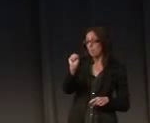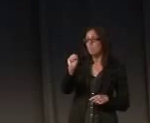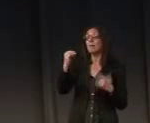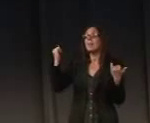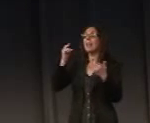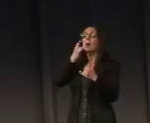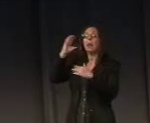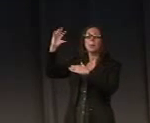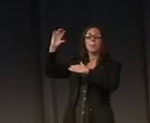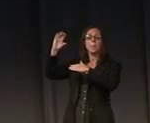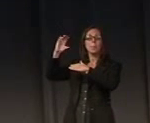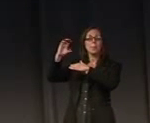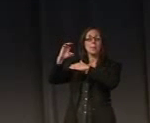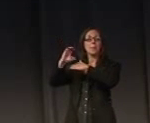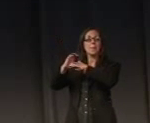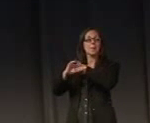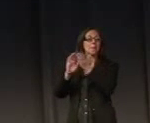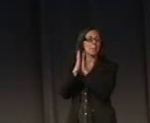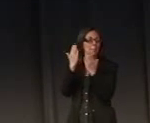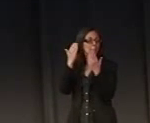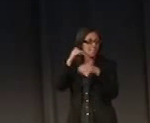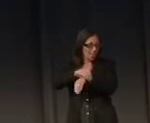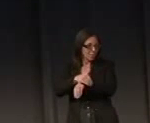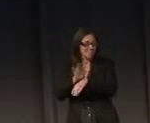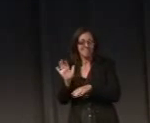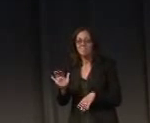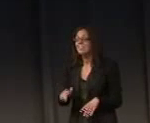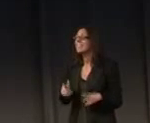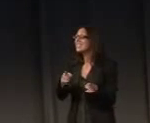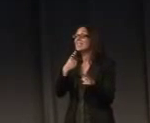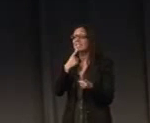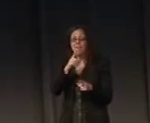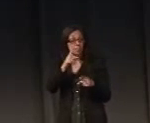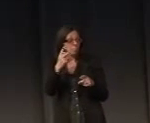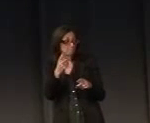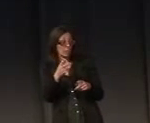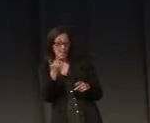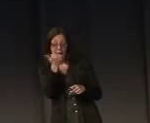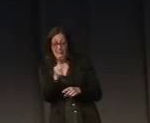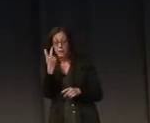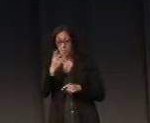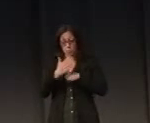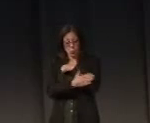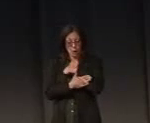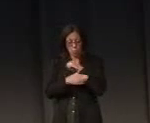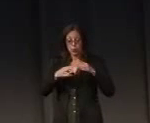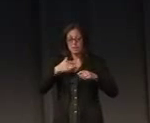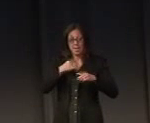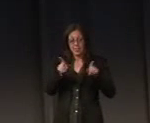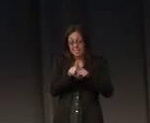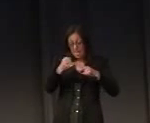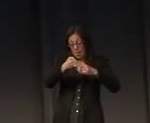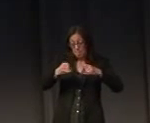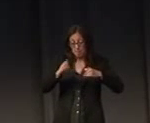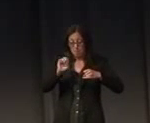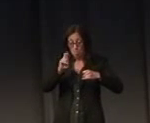possible map, one needs no more than 4 colors so that any 2 countries sharing a border have different